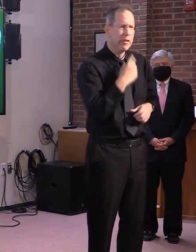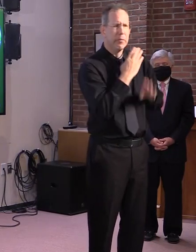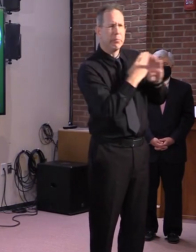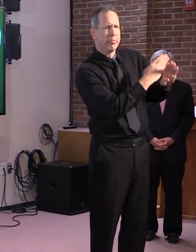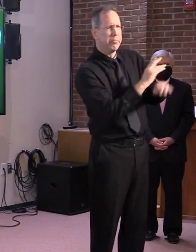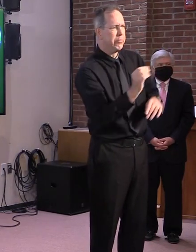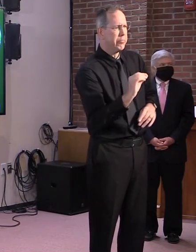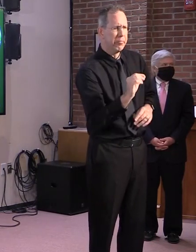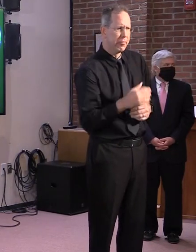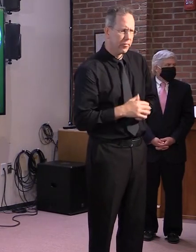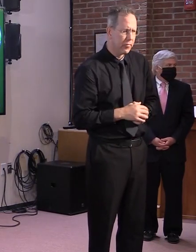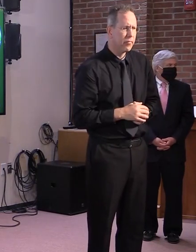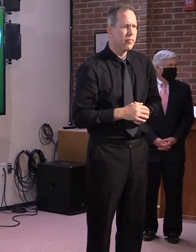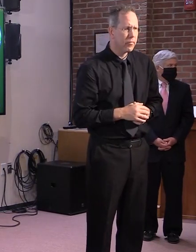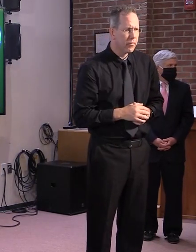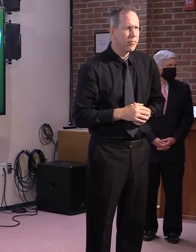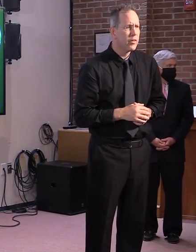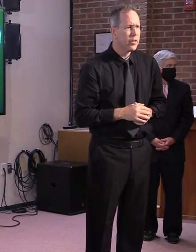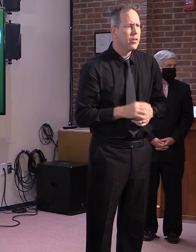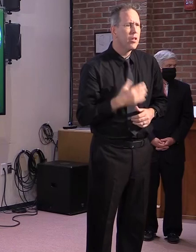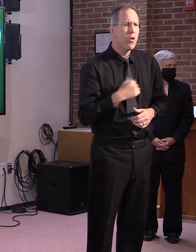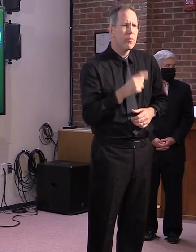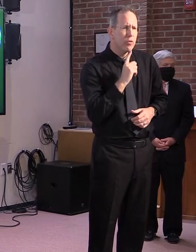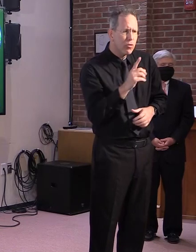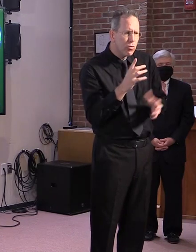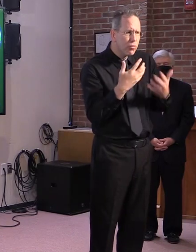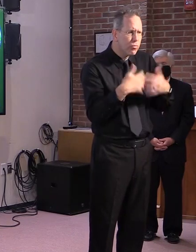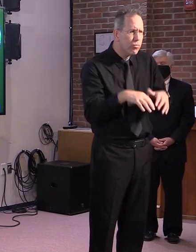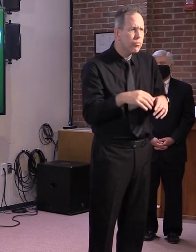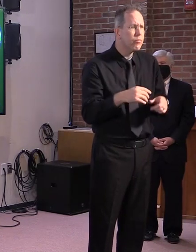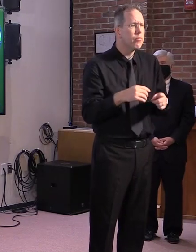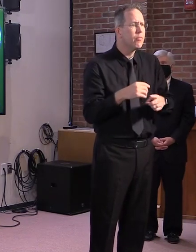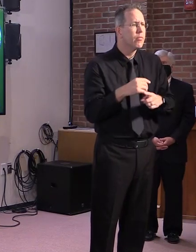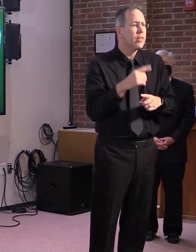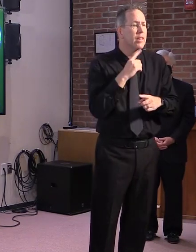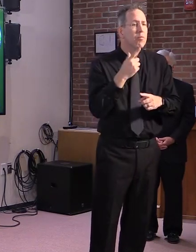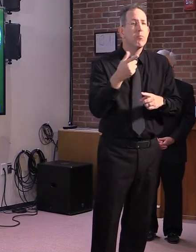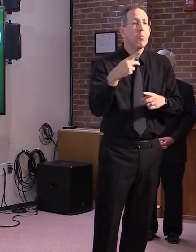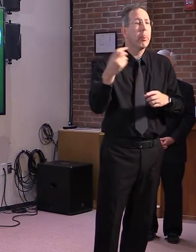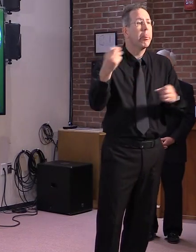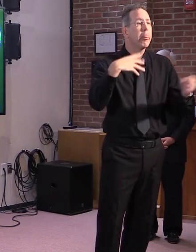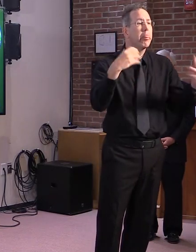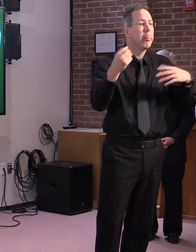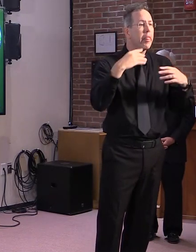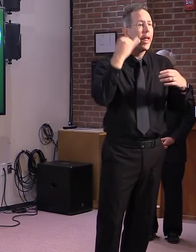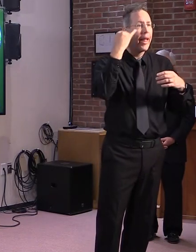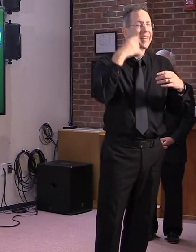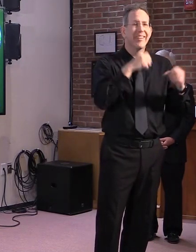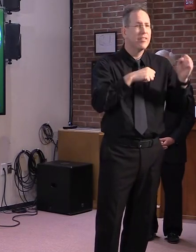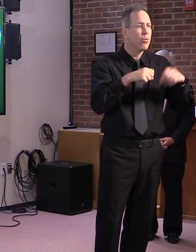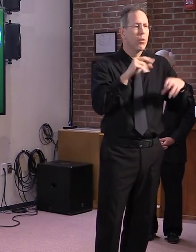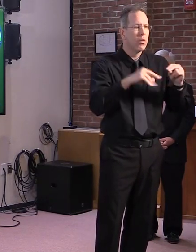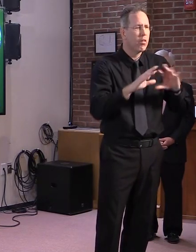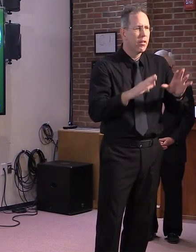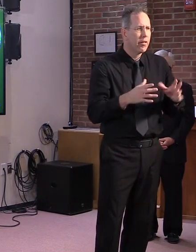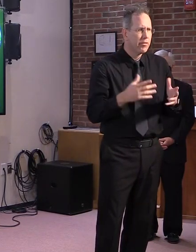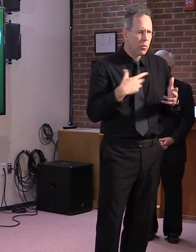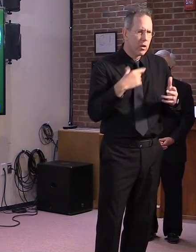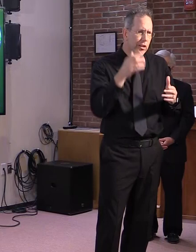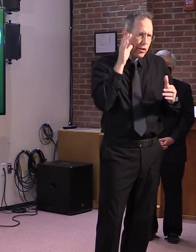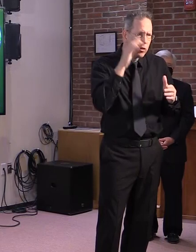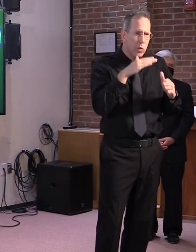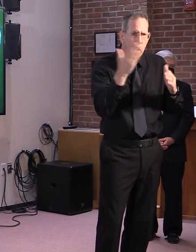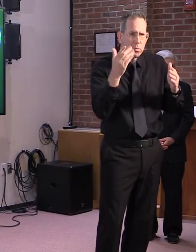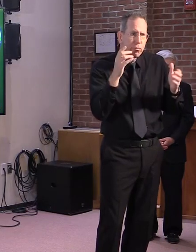If nothing else, to fully vet some of the proposals and ideas, and people want to be heard. And that's part of the